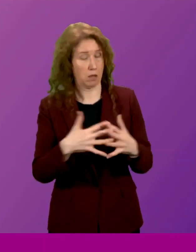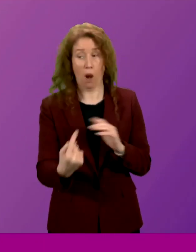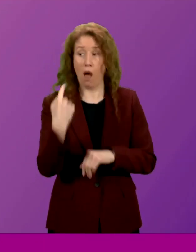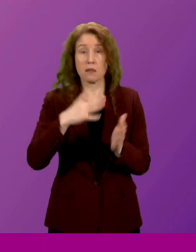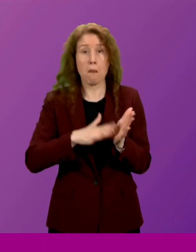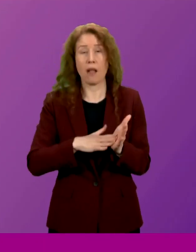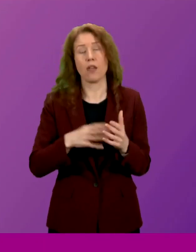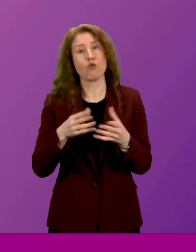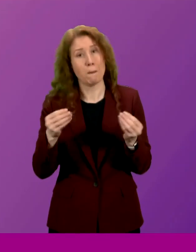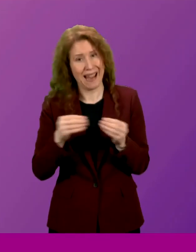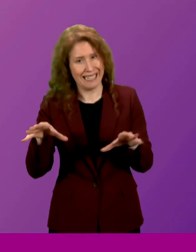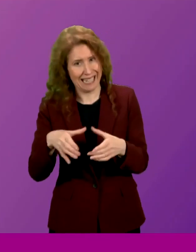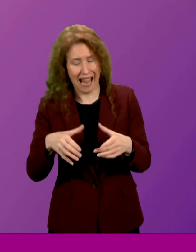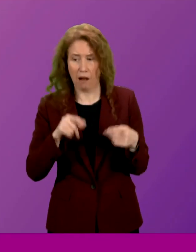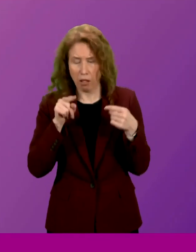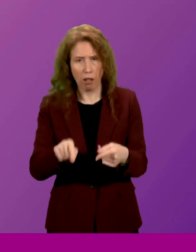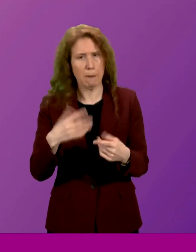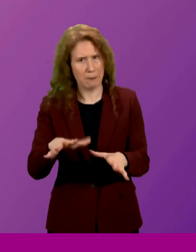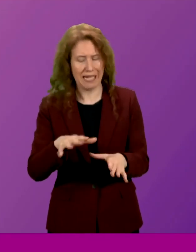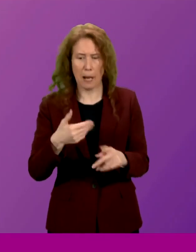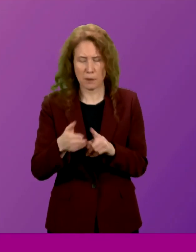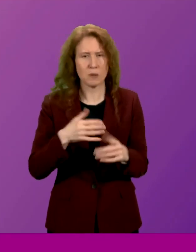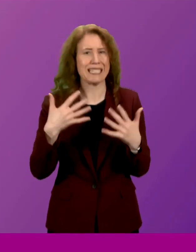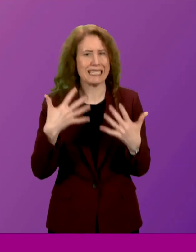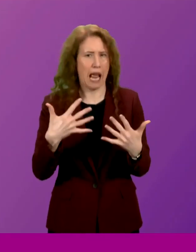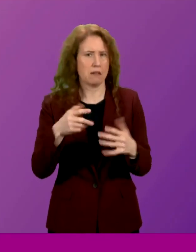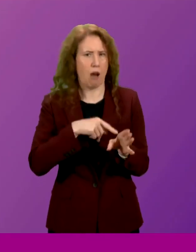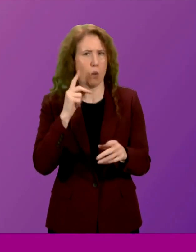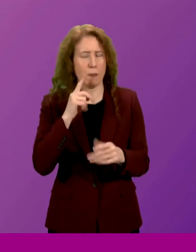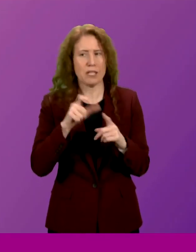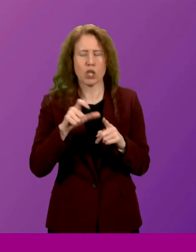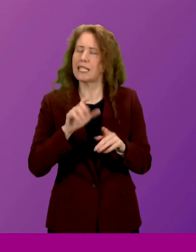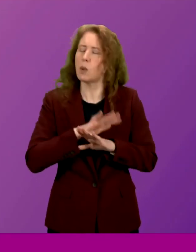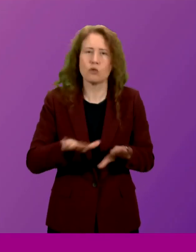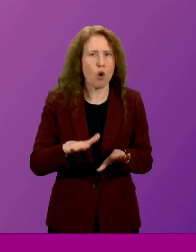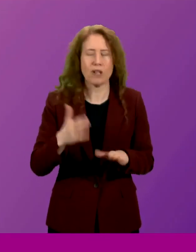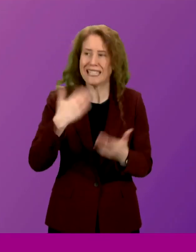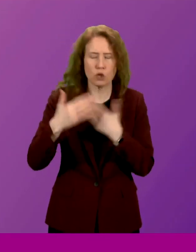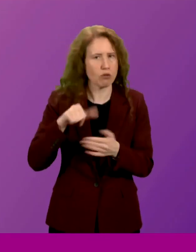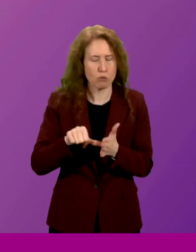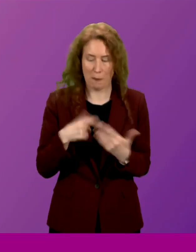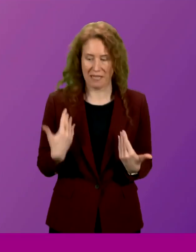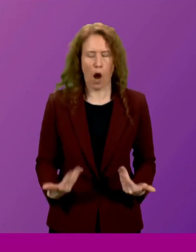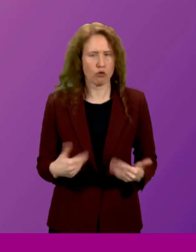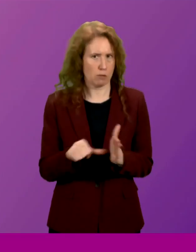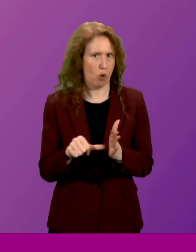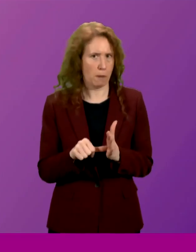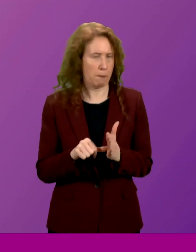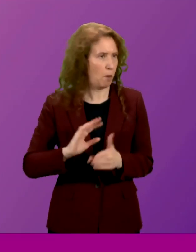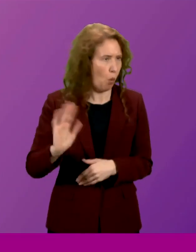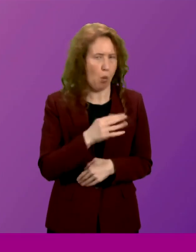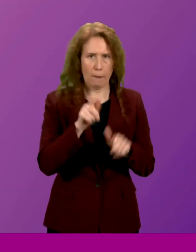a Romanian gang was convicted of abusing 10 young women in Dundee. This is not a historic problem. It is happening